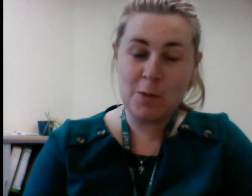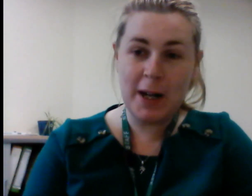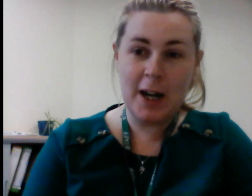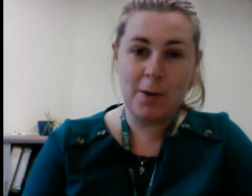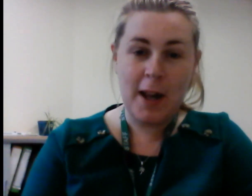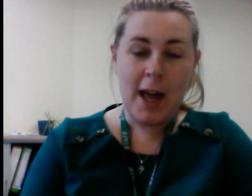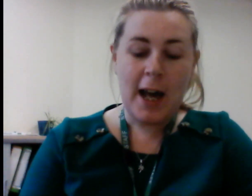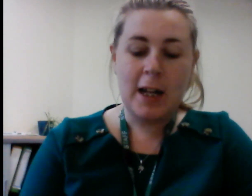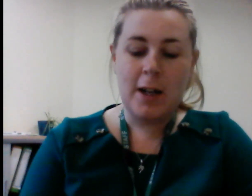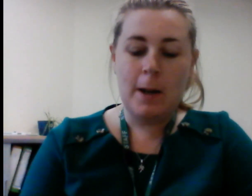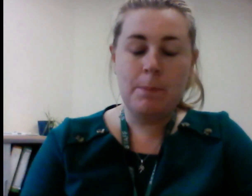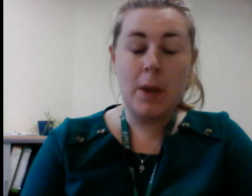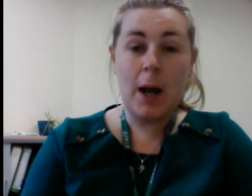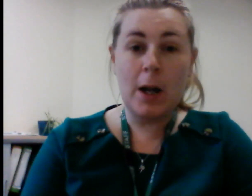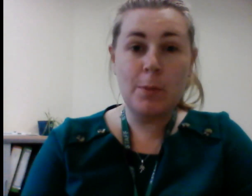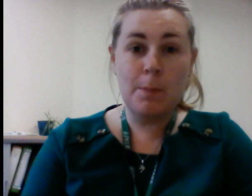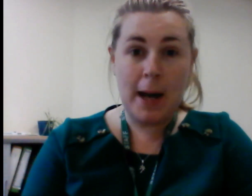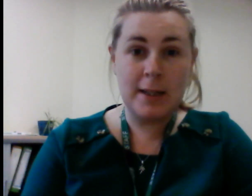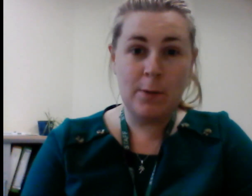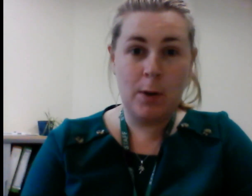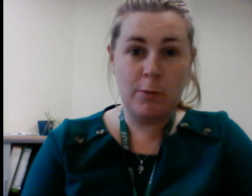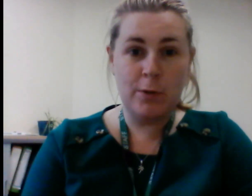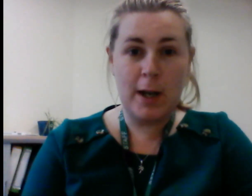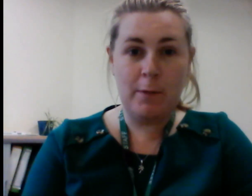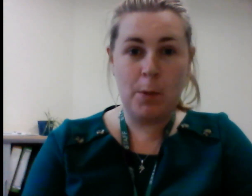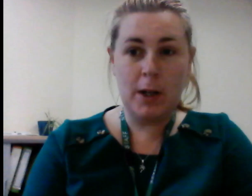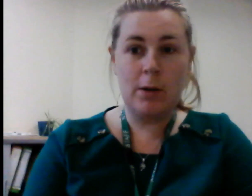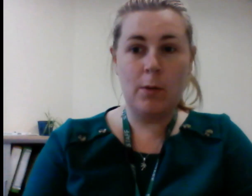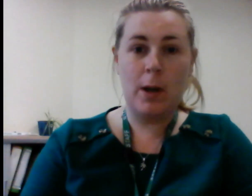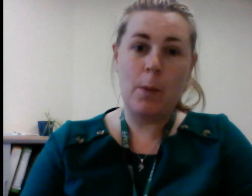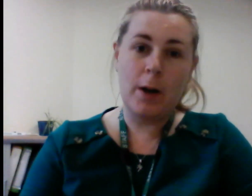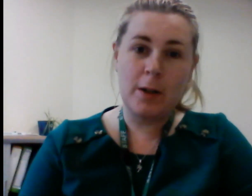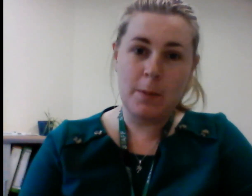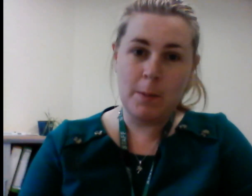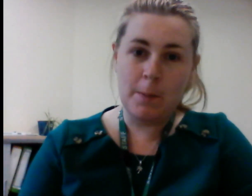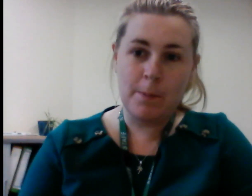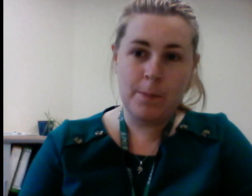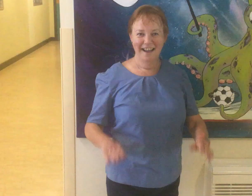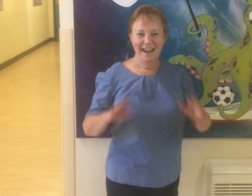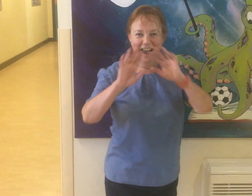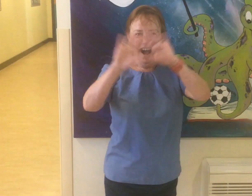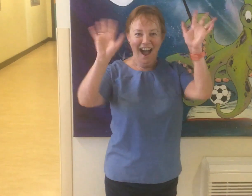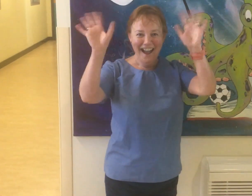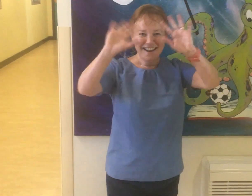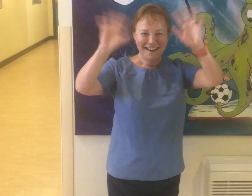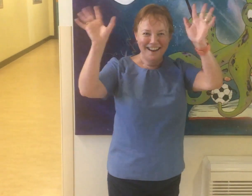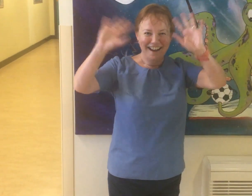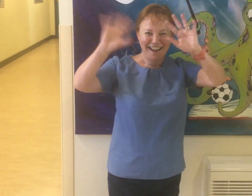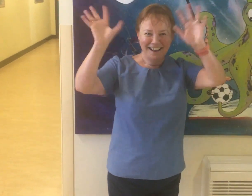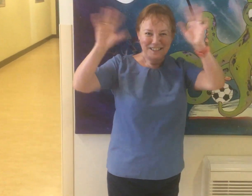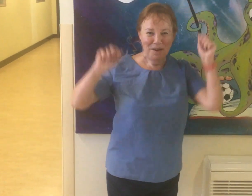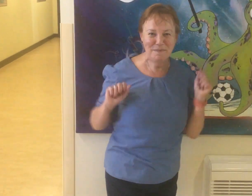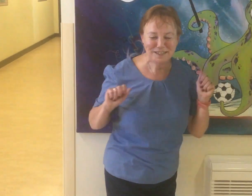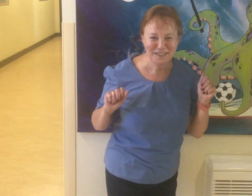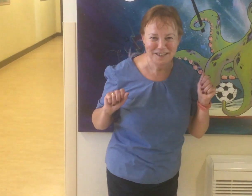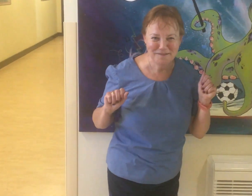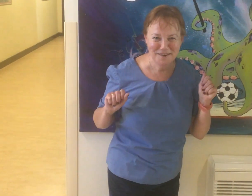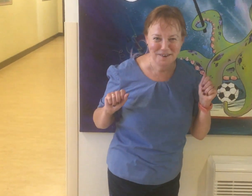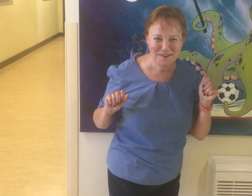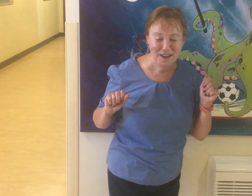my own. And massive well done to everybody and all their work at the moment. Hi guys, missing you all,